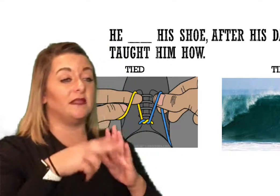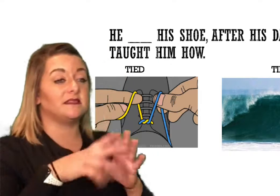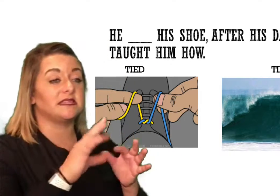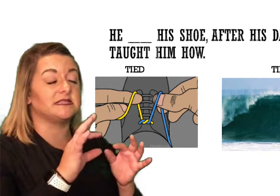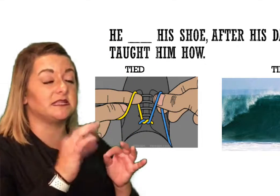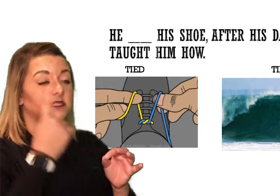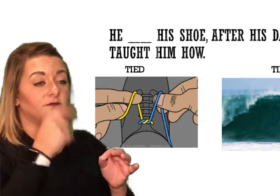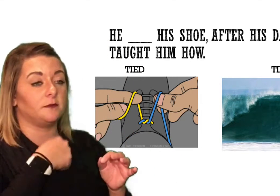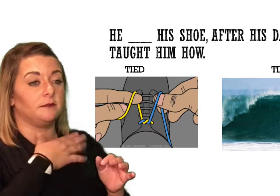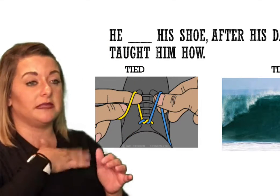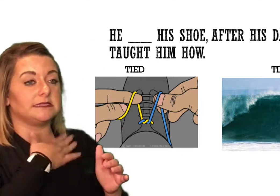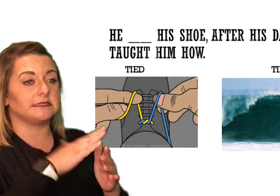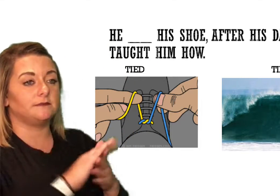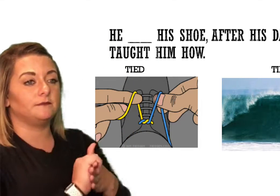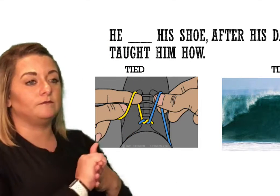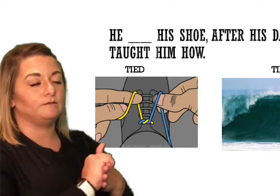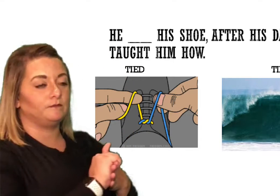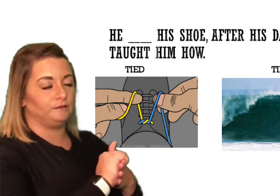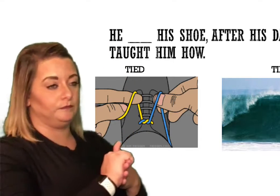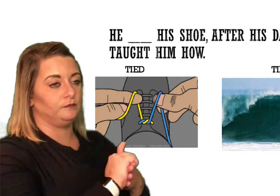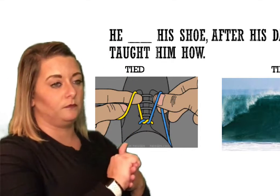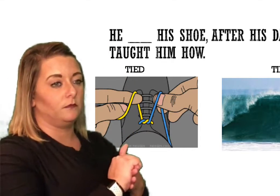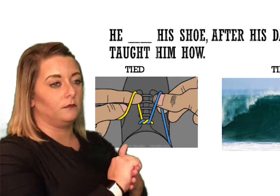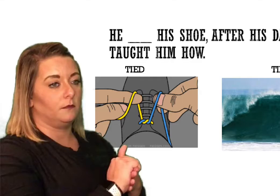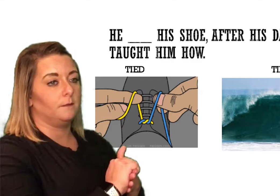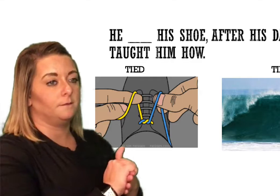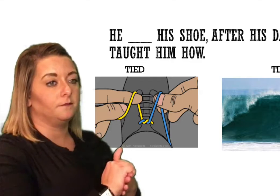Can you read the sentence for me, please?